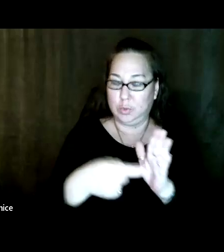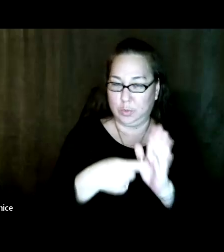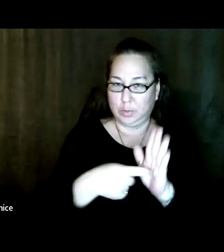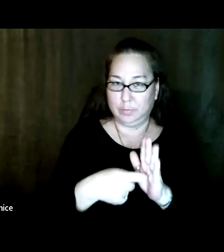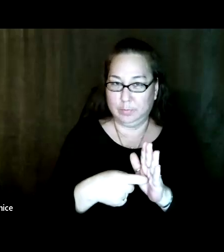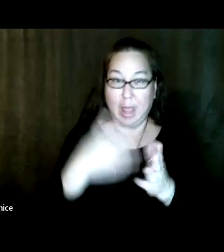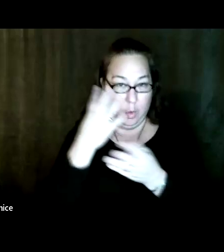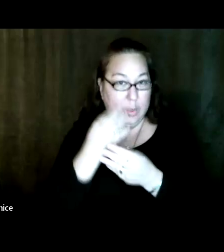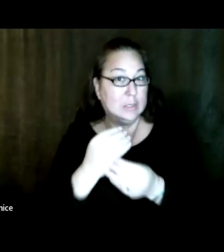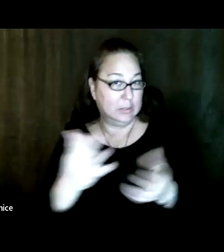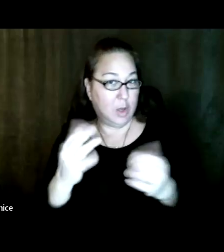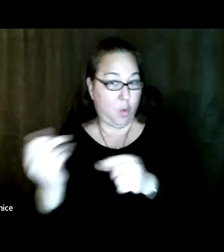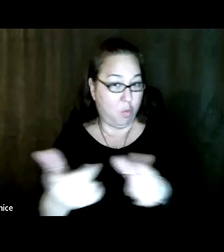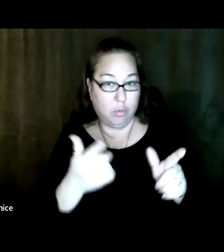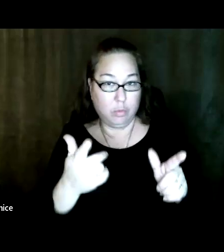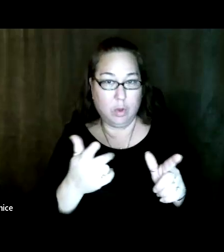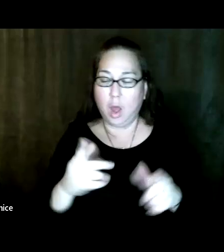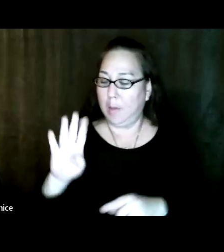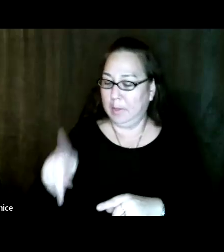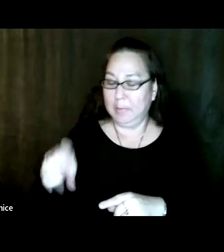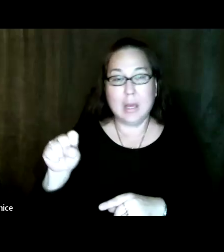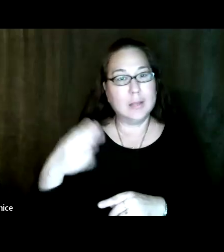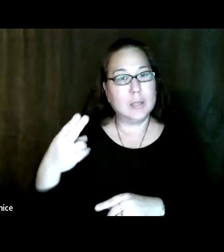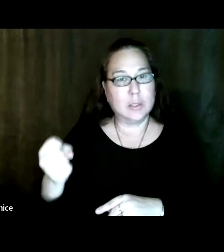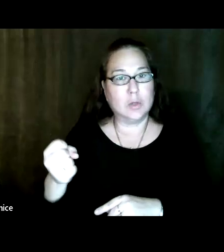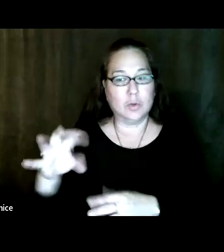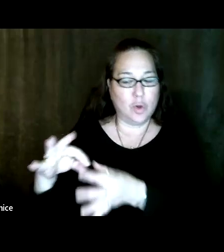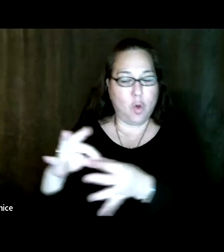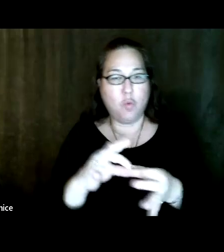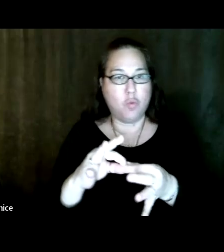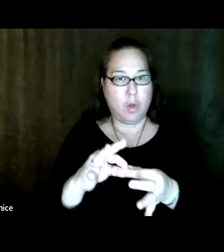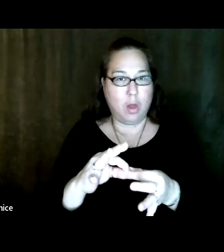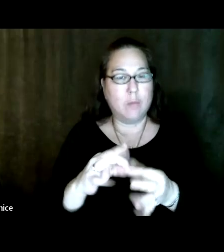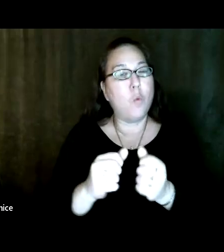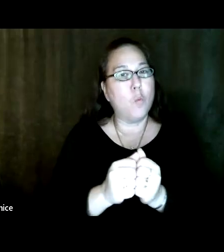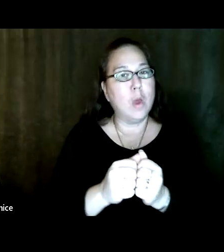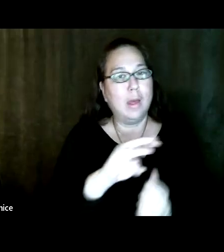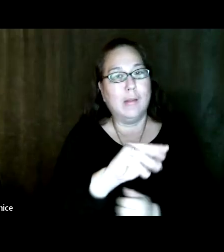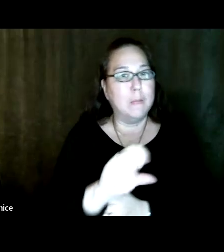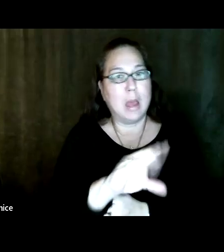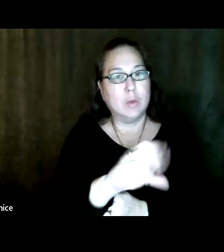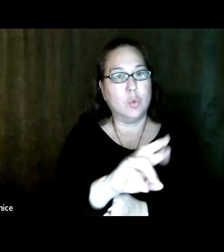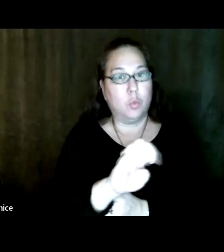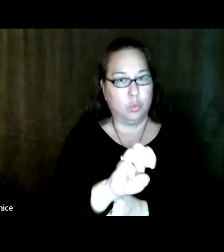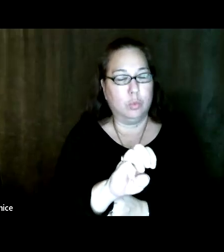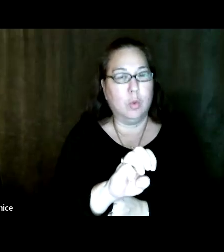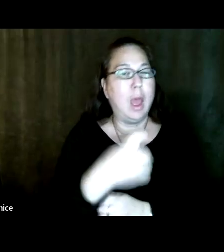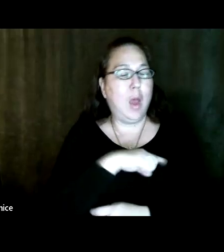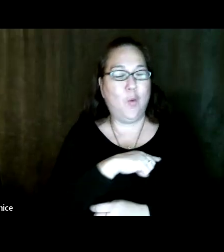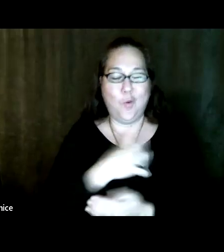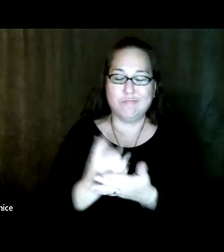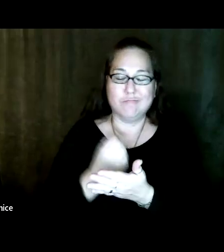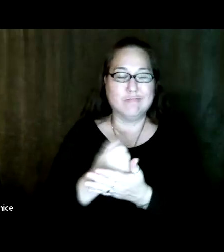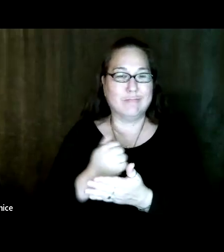public that all BPS high schools are aligned to the Mass Core, and we continue to make great progress with the implementation of